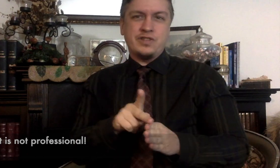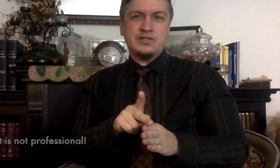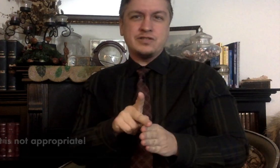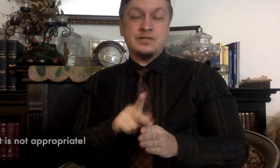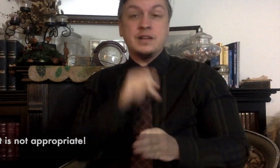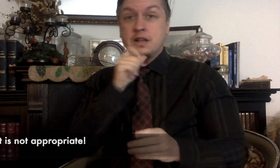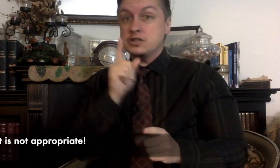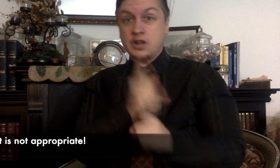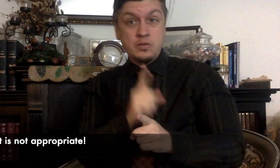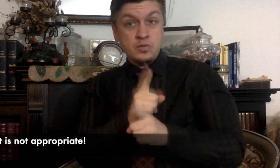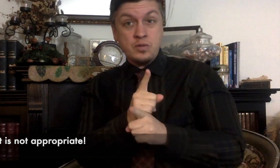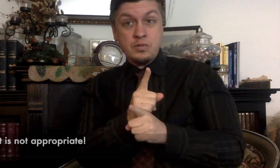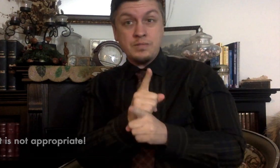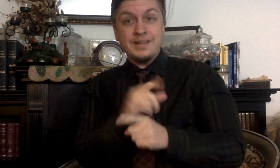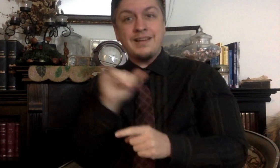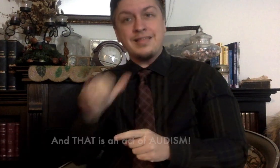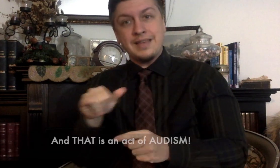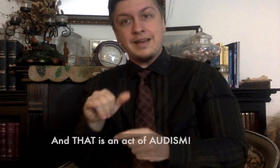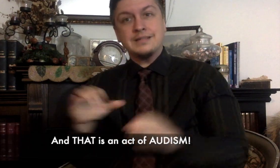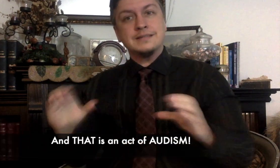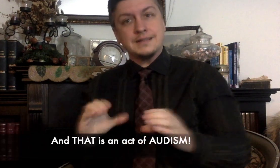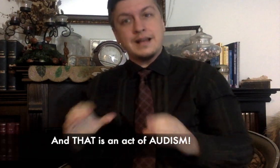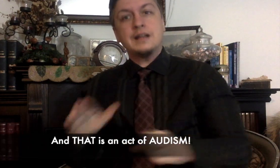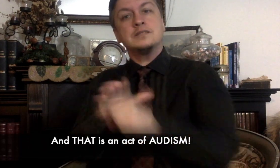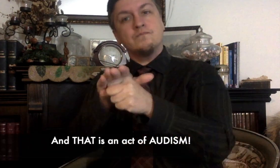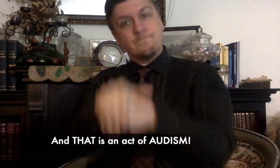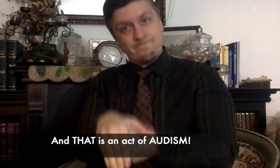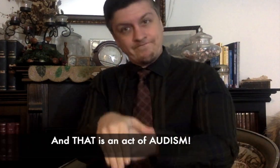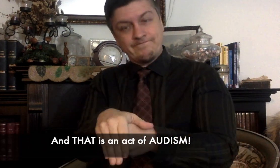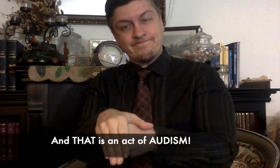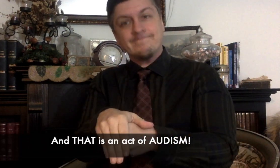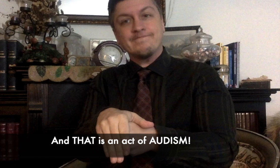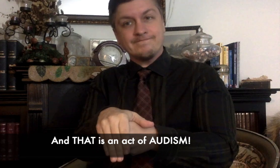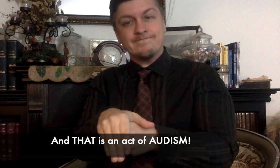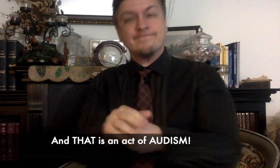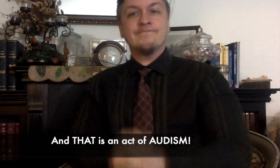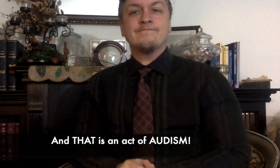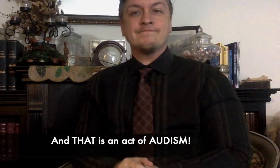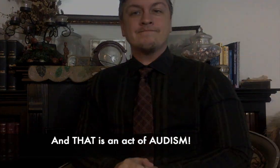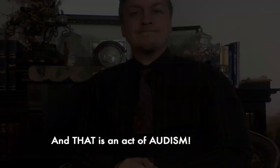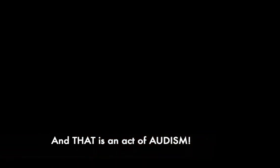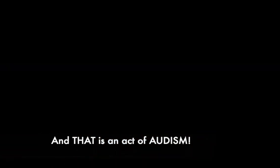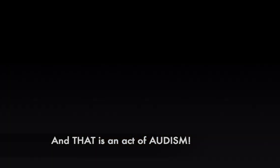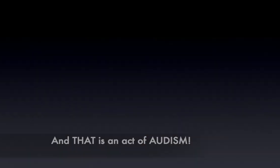That's not professional, it's not appropriate, and that is an act of audism.